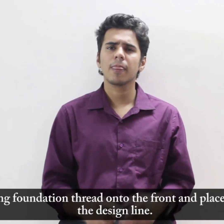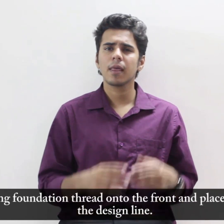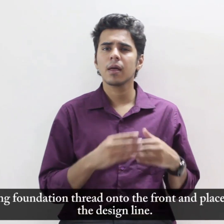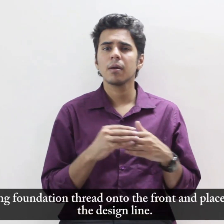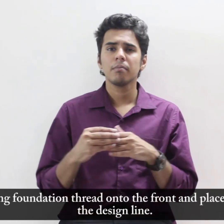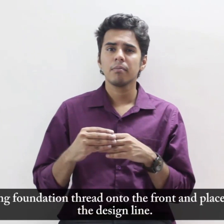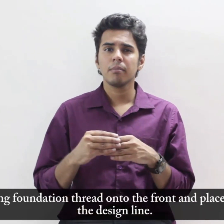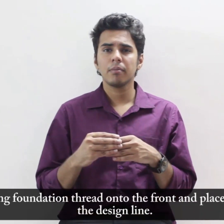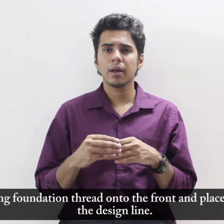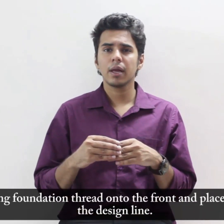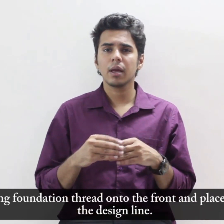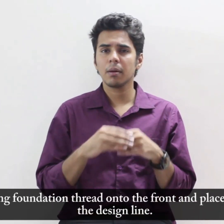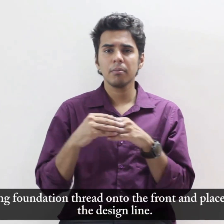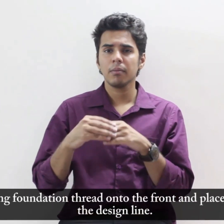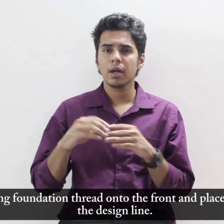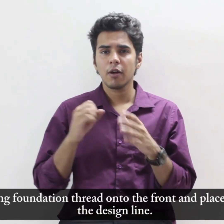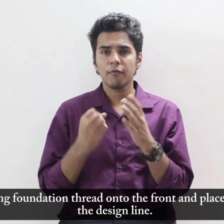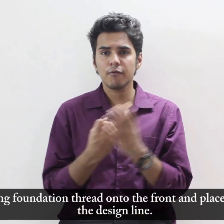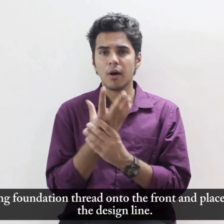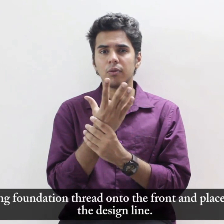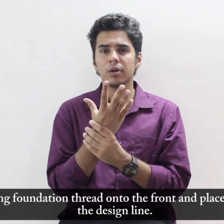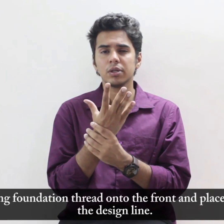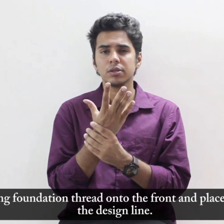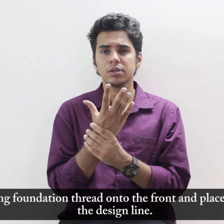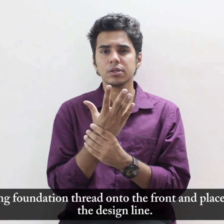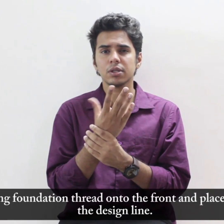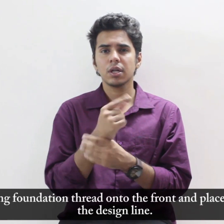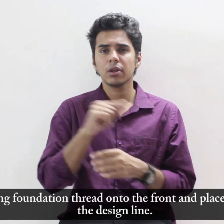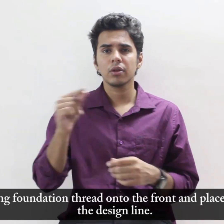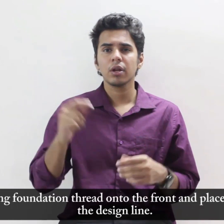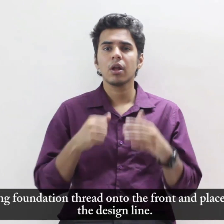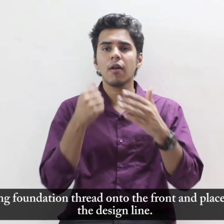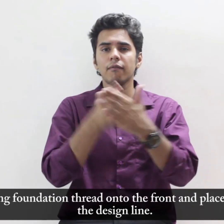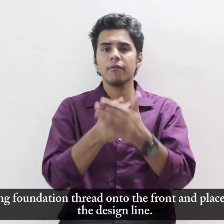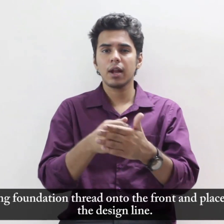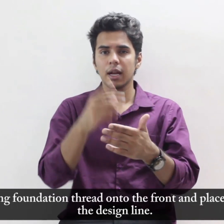Bring foundation thread onto the front and place along the design line.